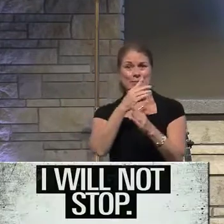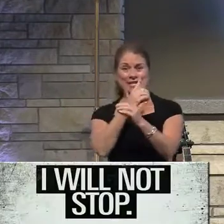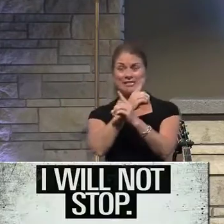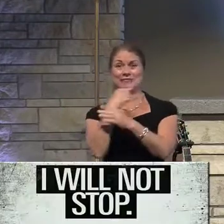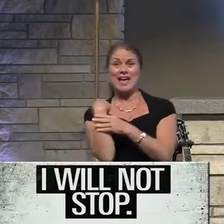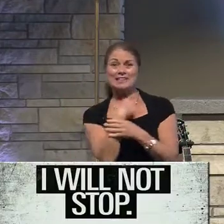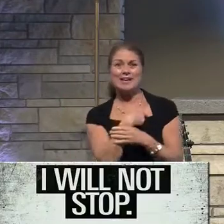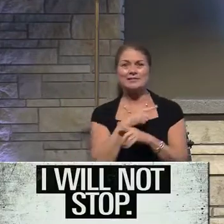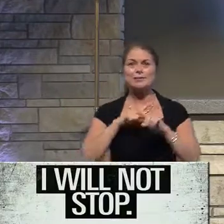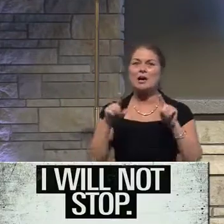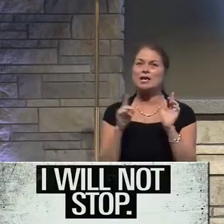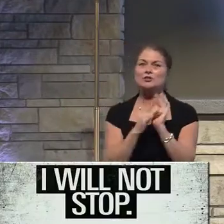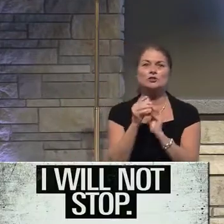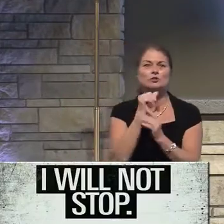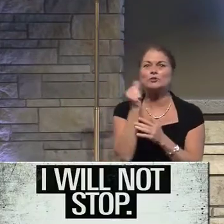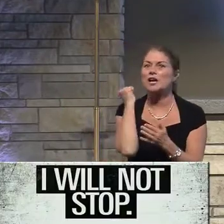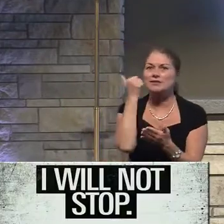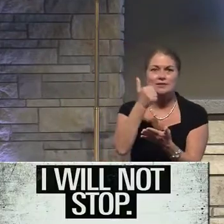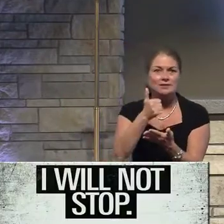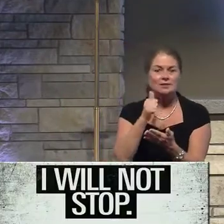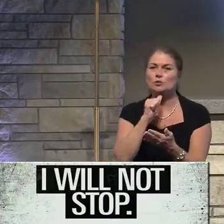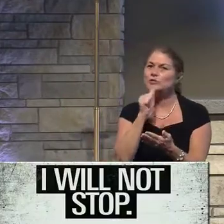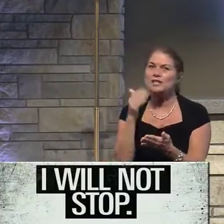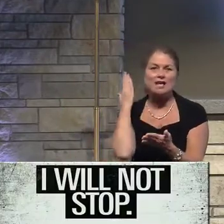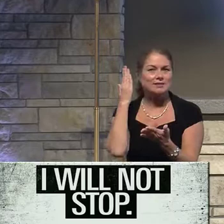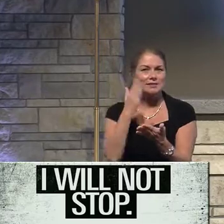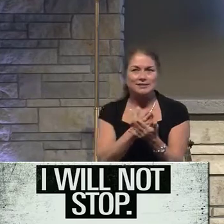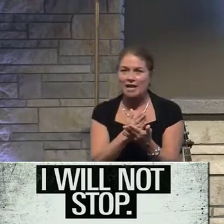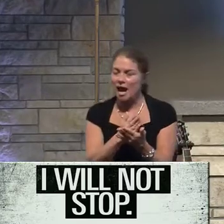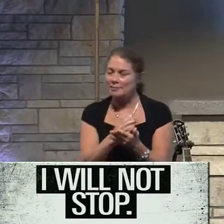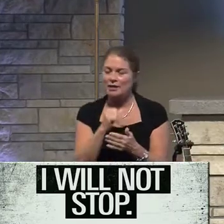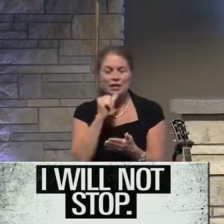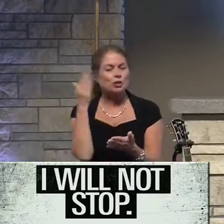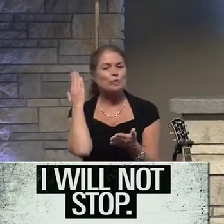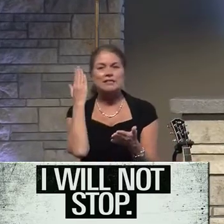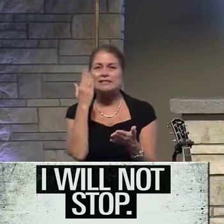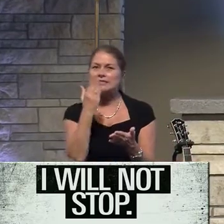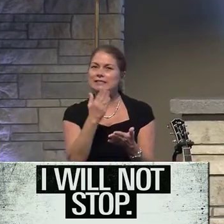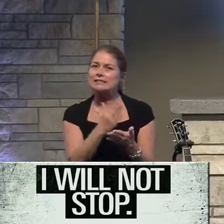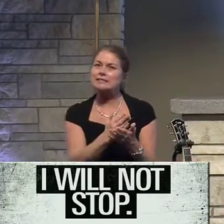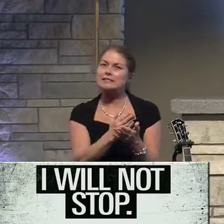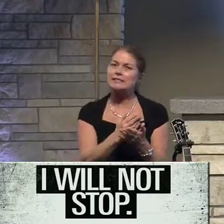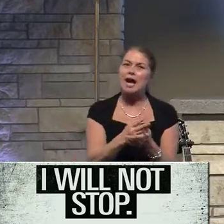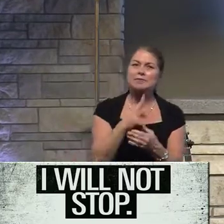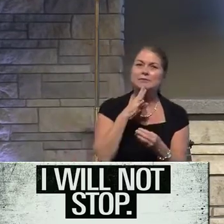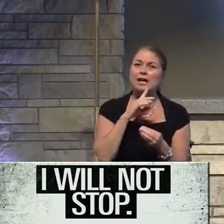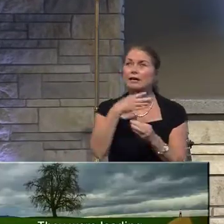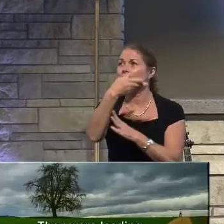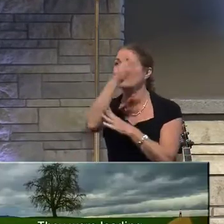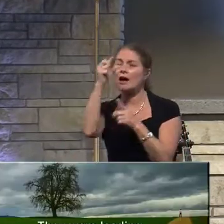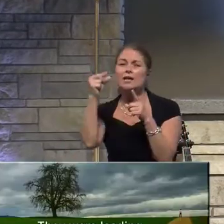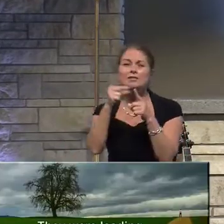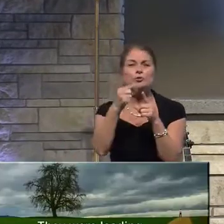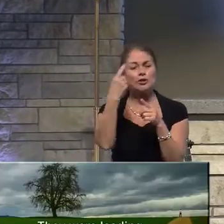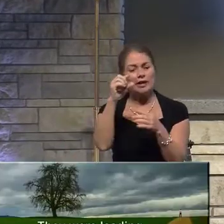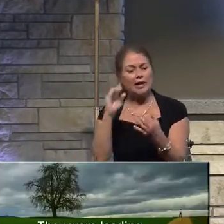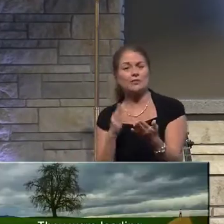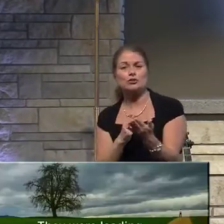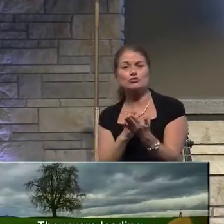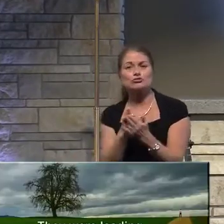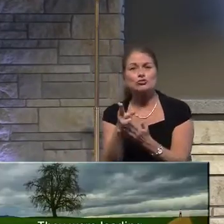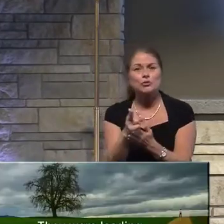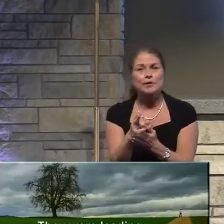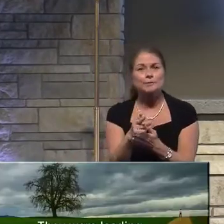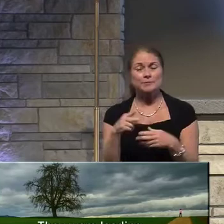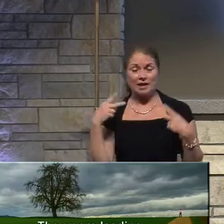Jesus would not stop. He would not stop standing for the word of God and for truth. You see, the